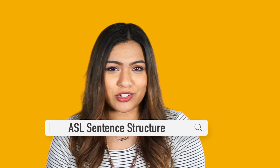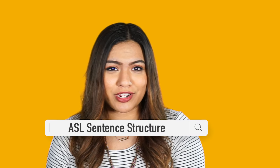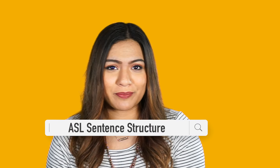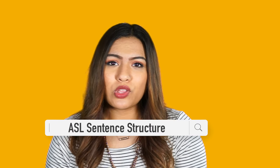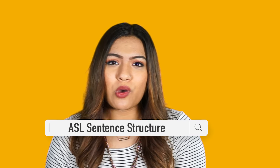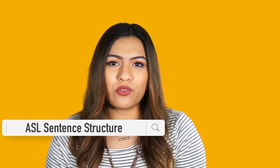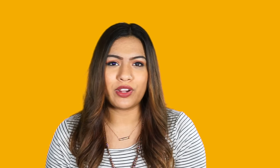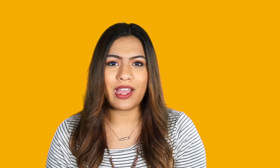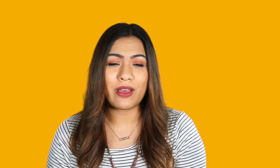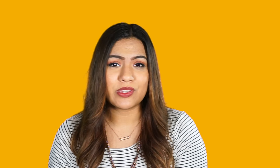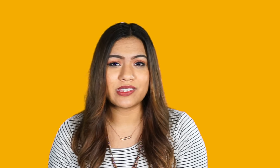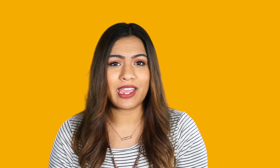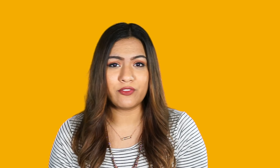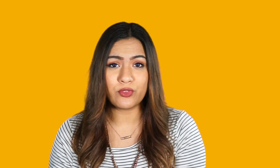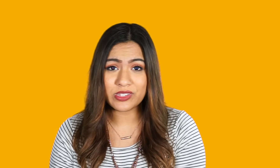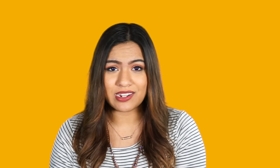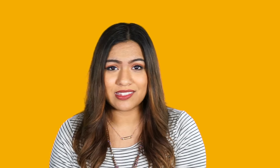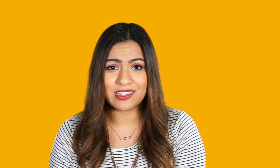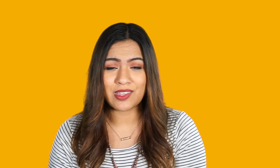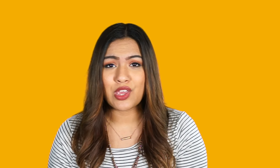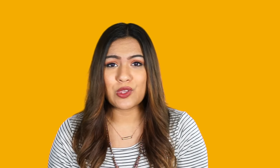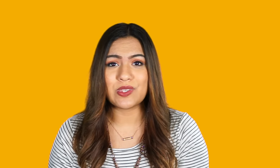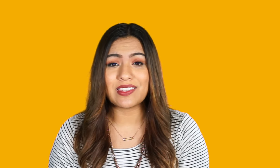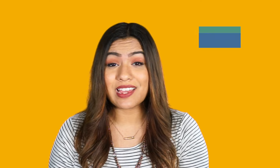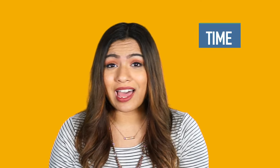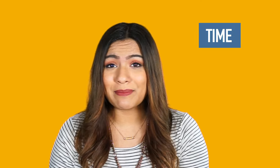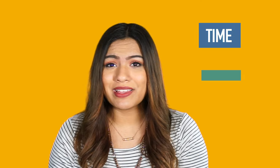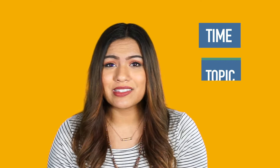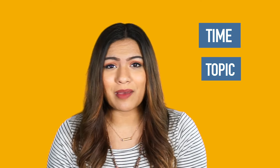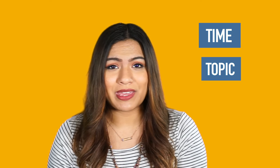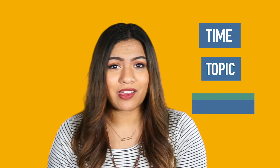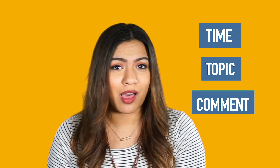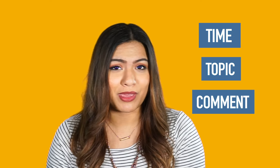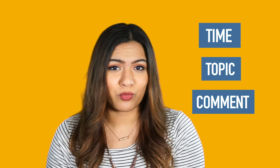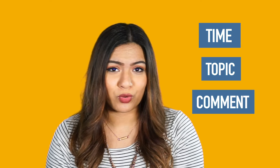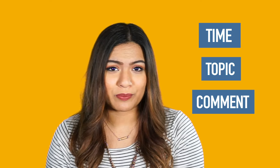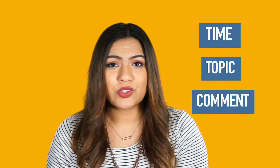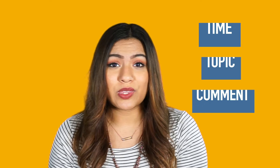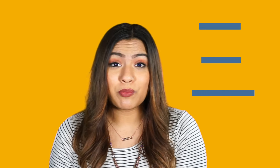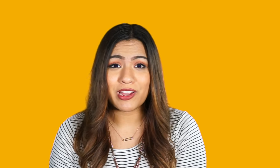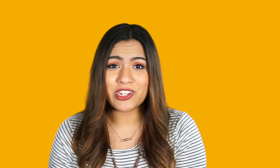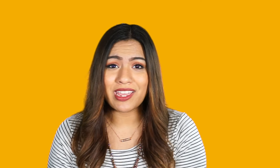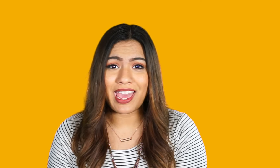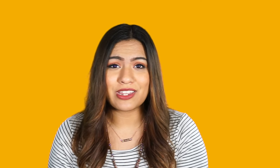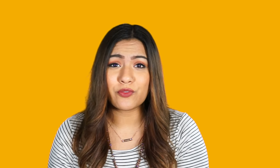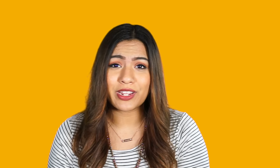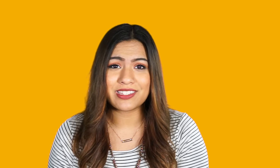structure. We'll go over how to sign full sentences using the time, topic, comment rule. So keep watching and don't forget to